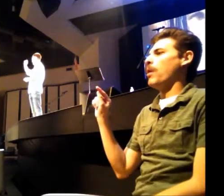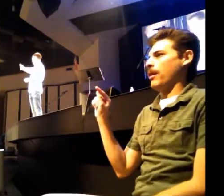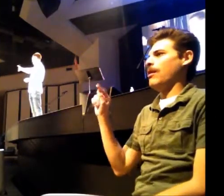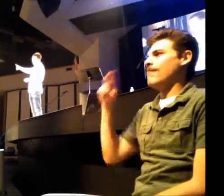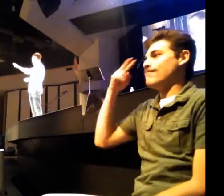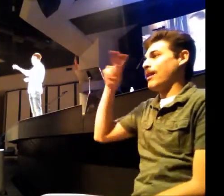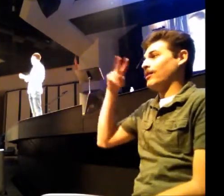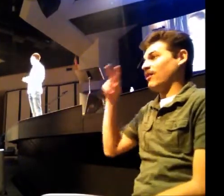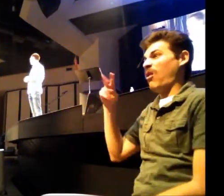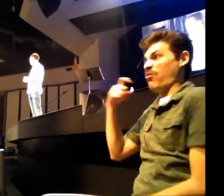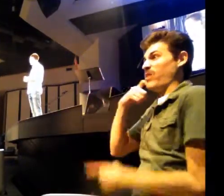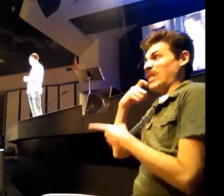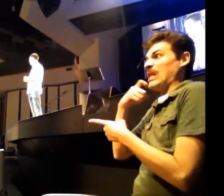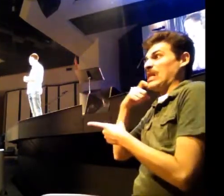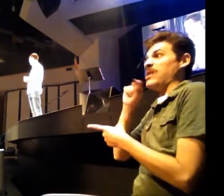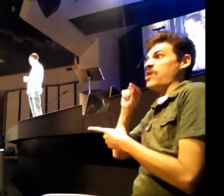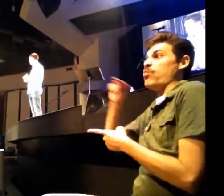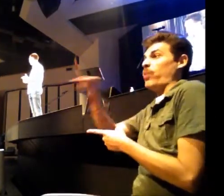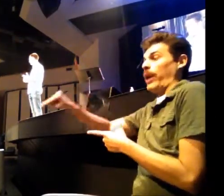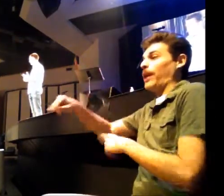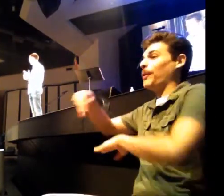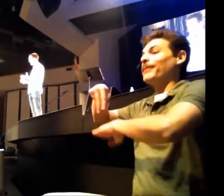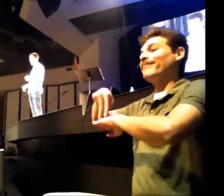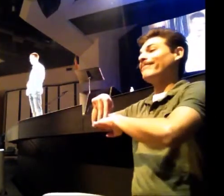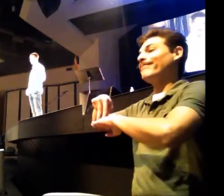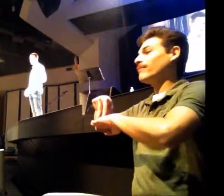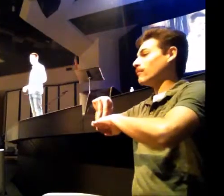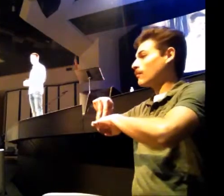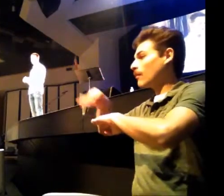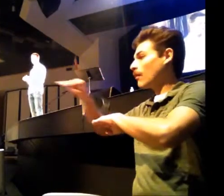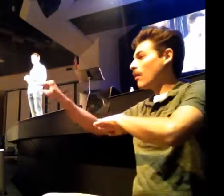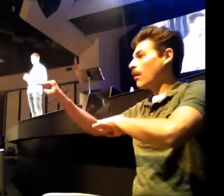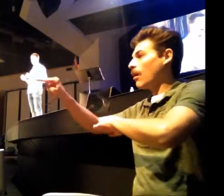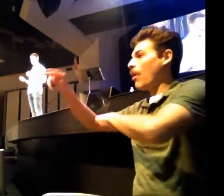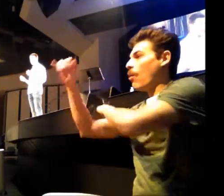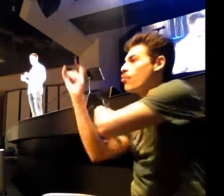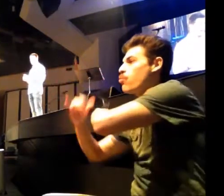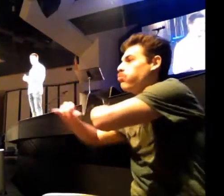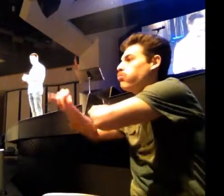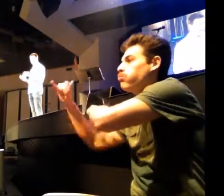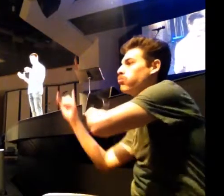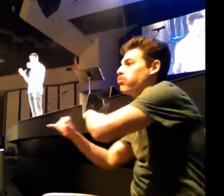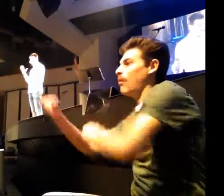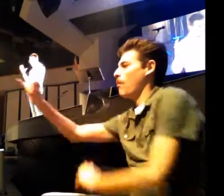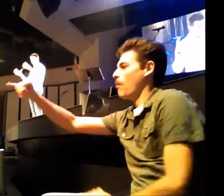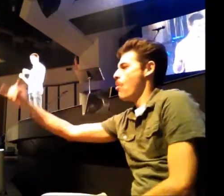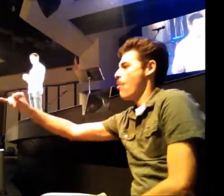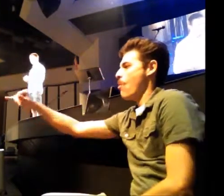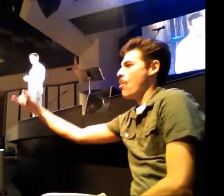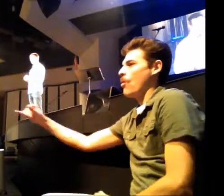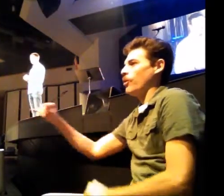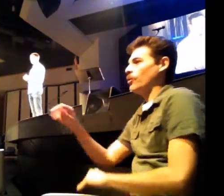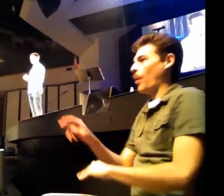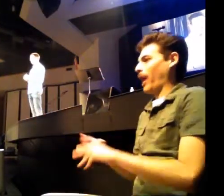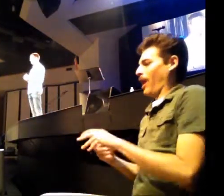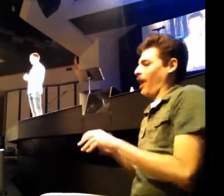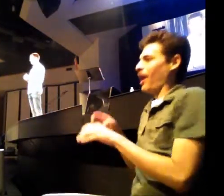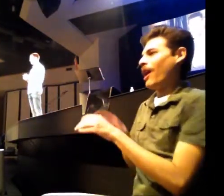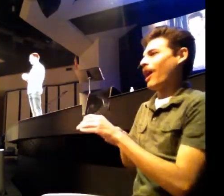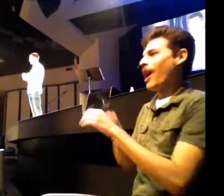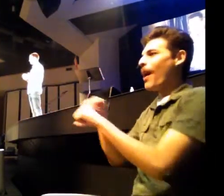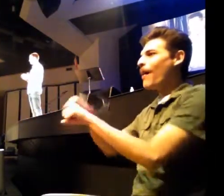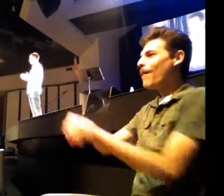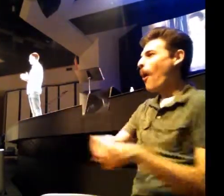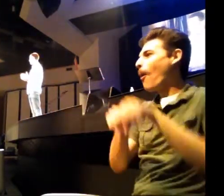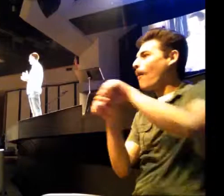whale pass by way off in the distance, and so he jumped in a kayak and paddled out 6 miles to go be a part of this thing, and suddenly realized